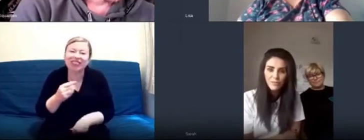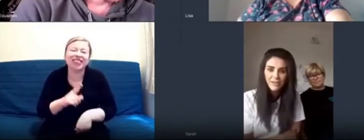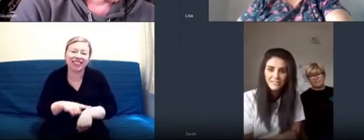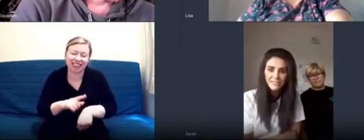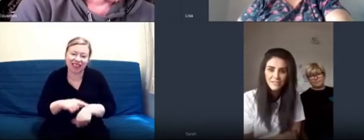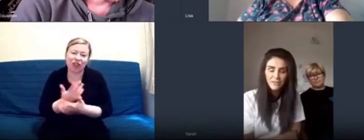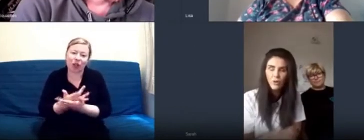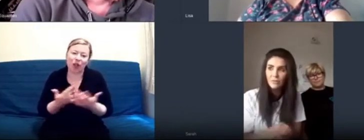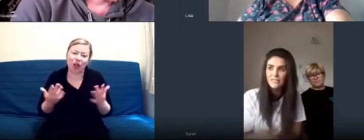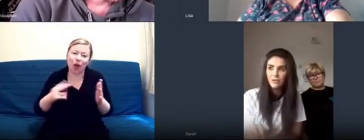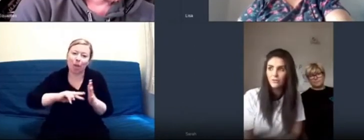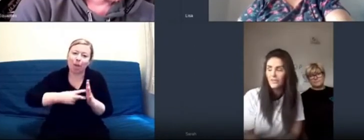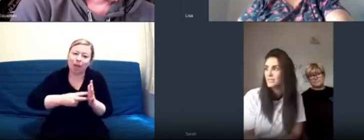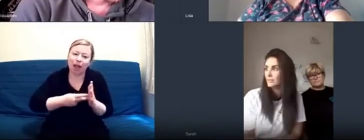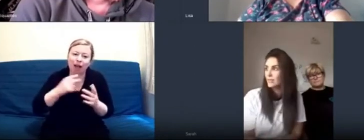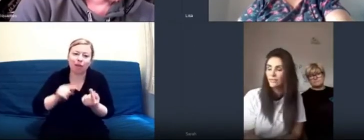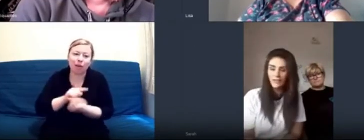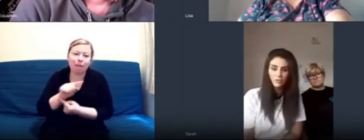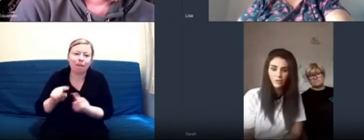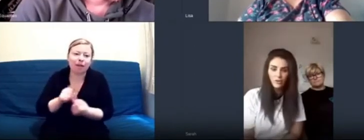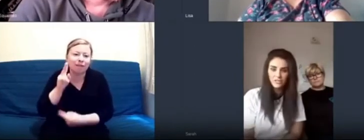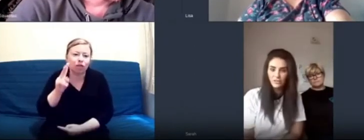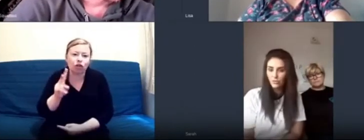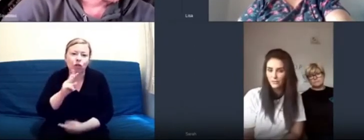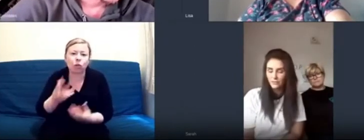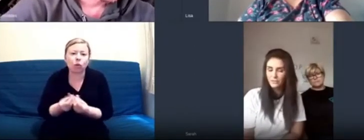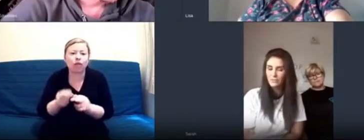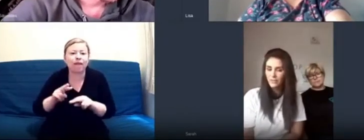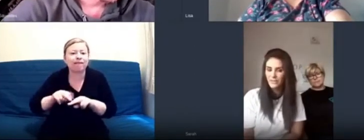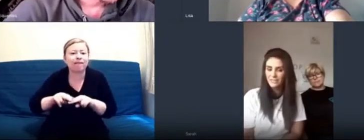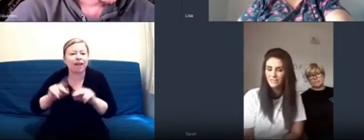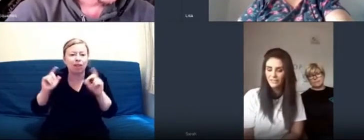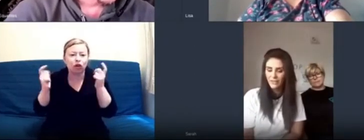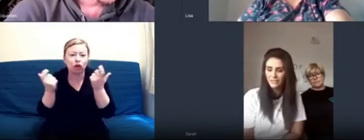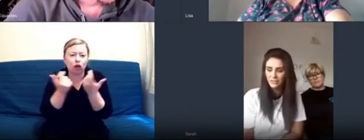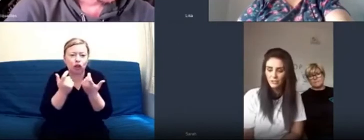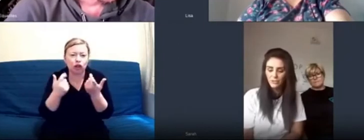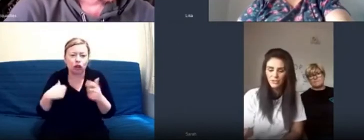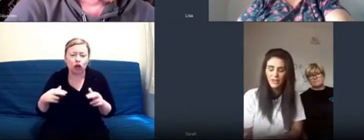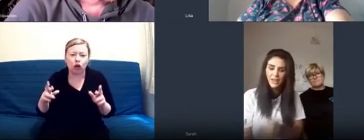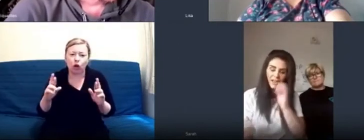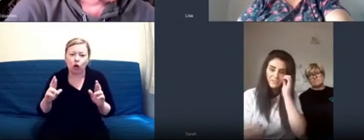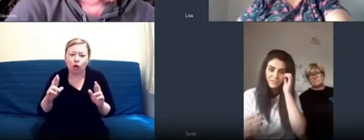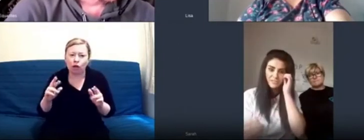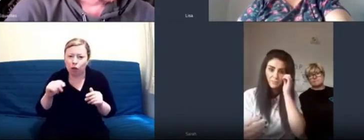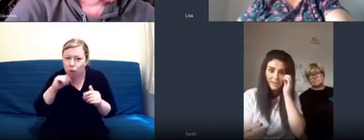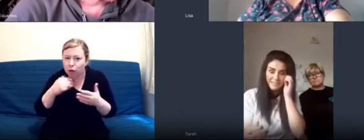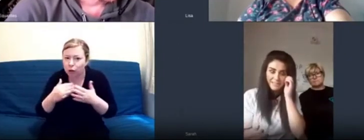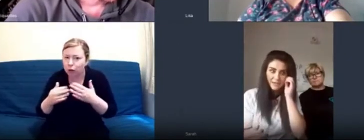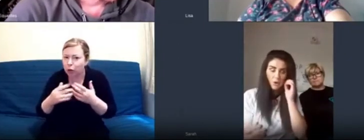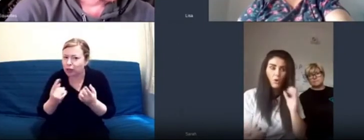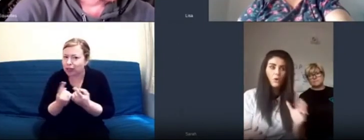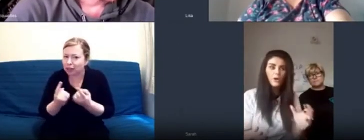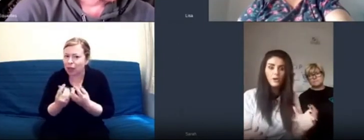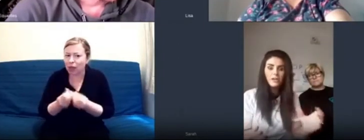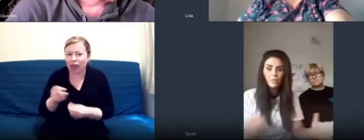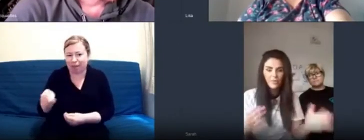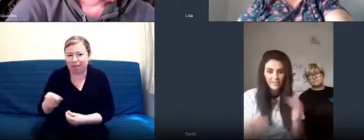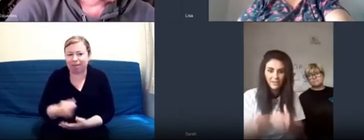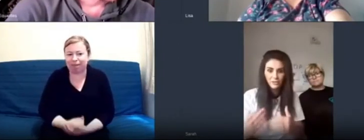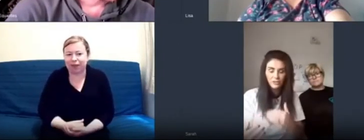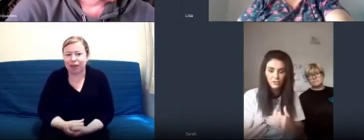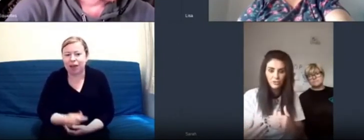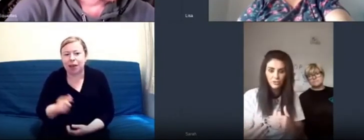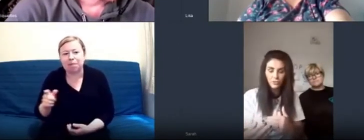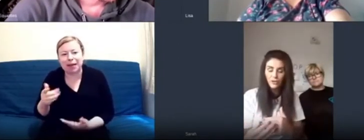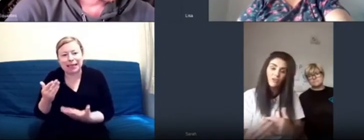got lots of plans. I've got a meeting on Friday with Fife College, and I'll hopefully have some definitive answers, because everything's dependent on what